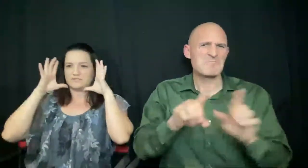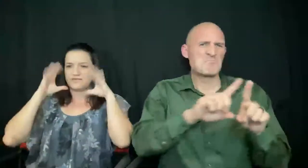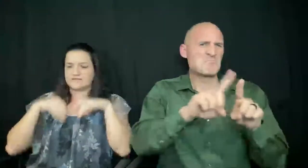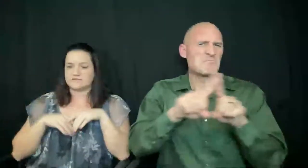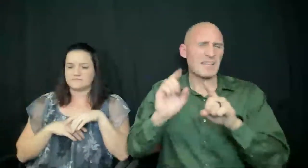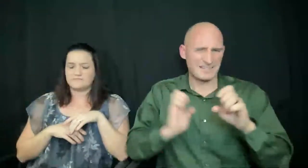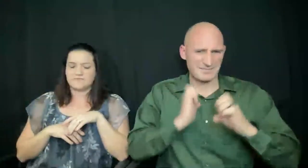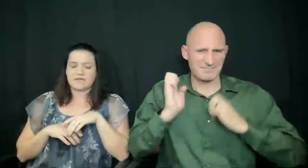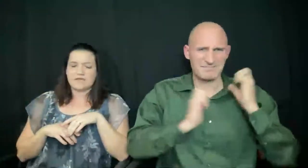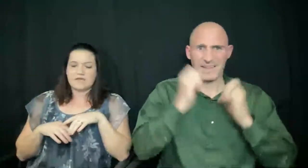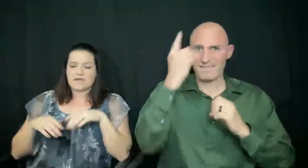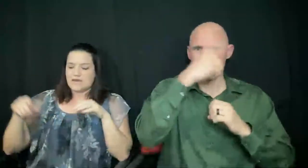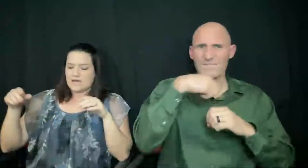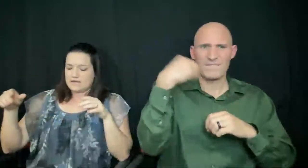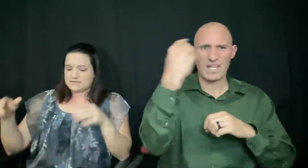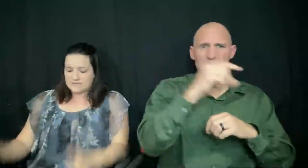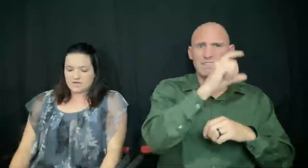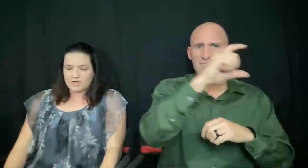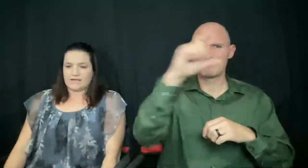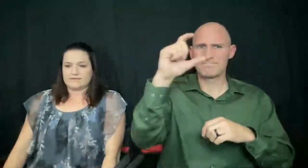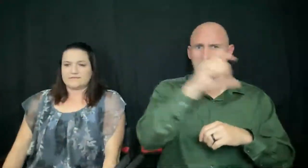little faces. Sit on your hands